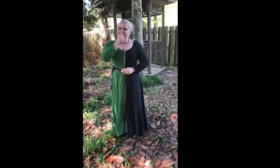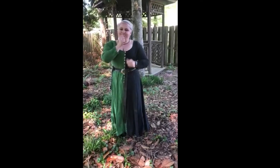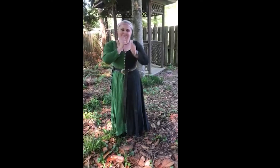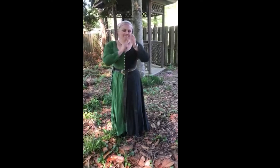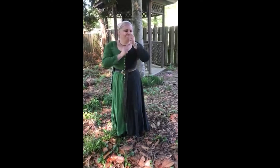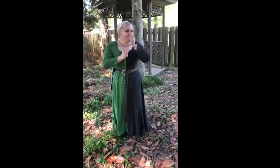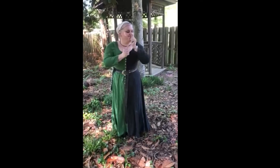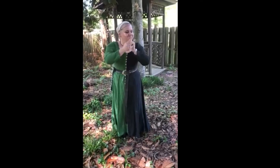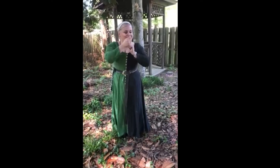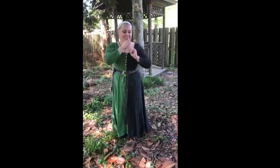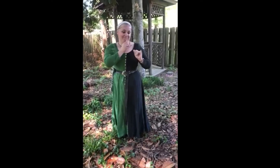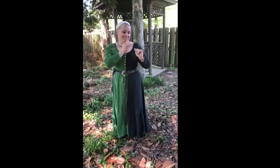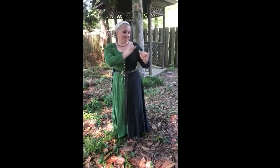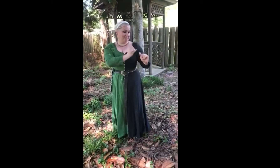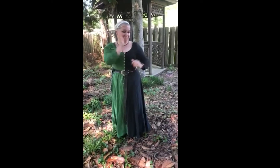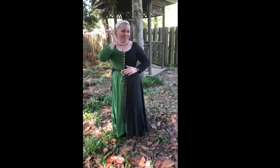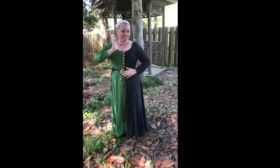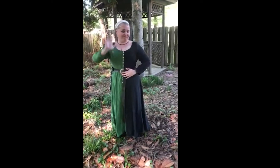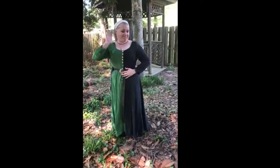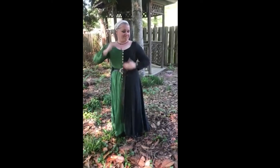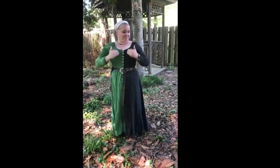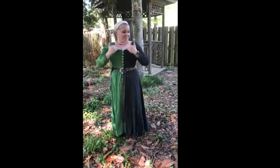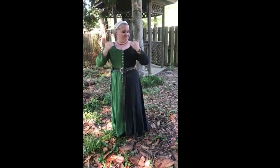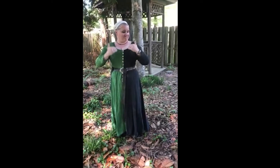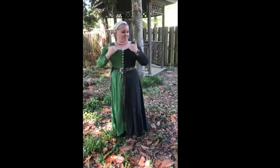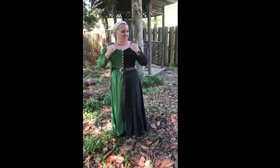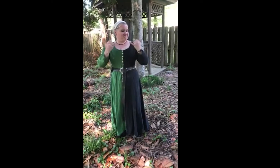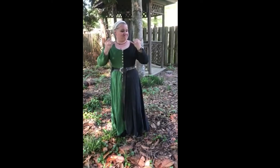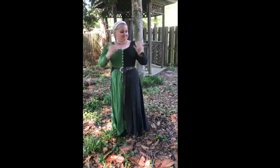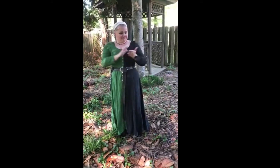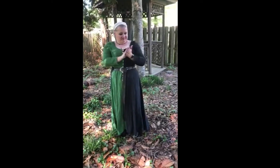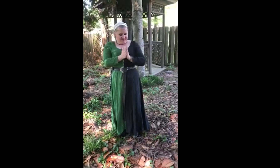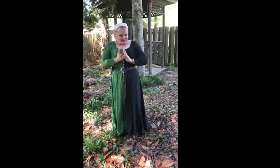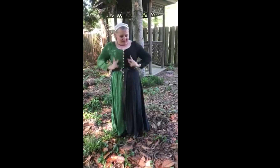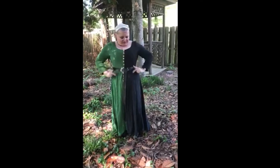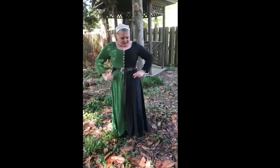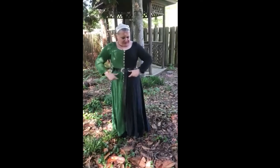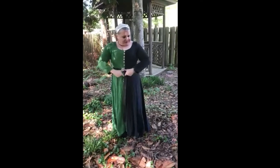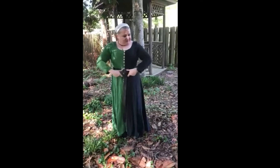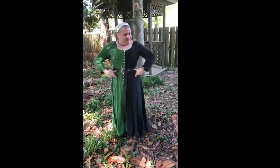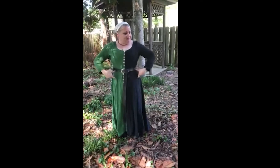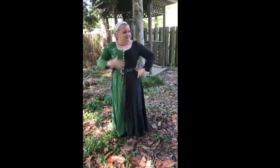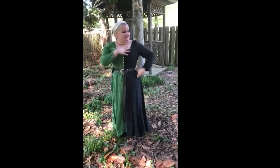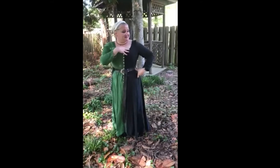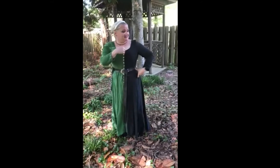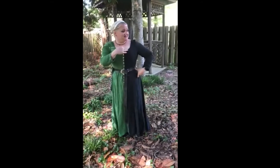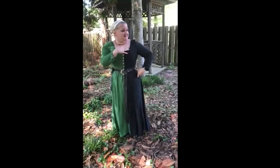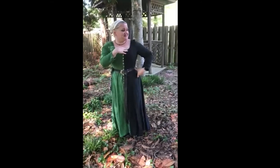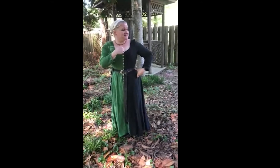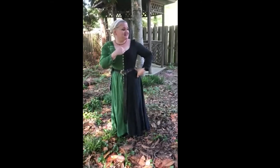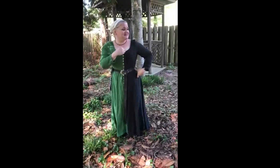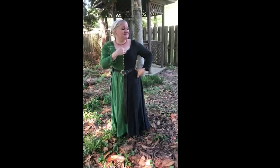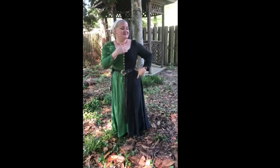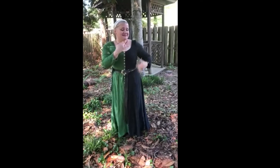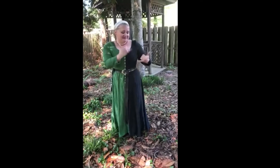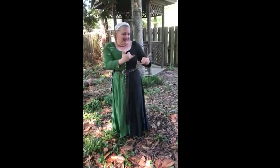when I was young to wear this belt of white, and now I share with you,